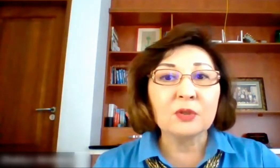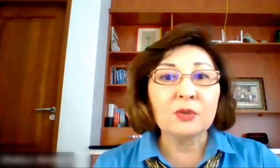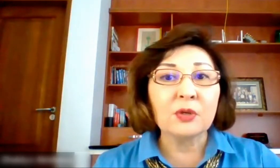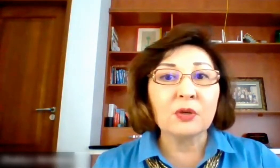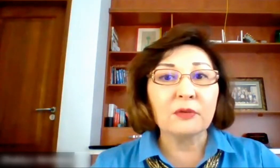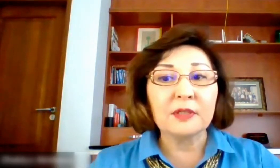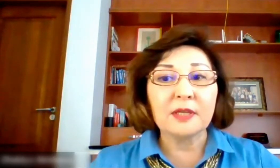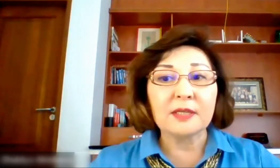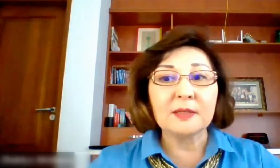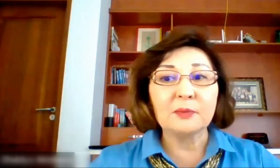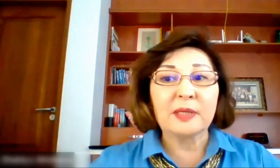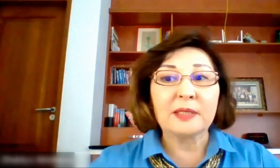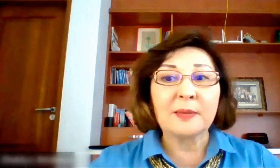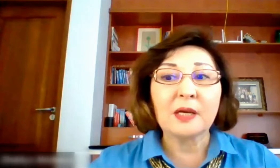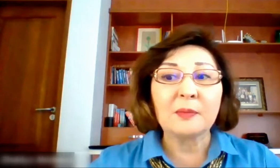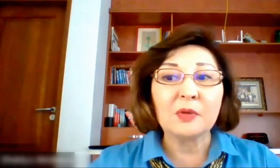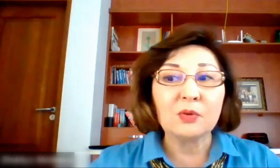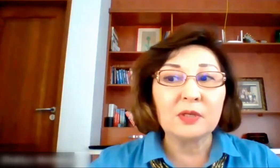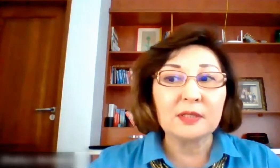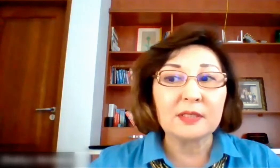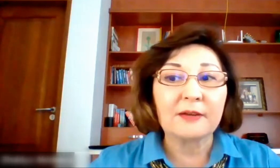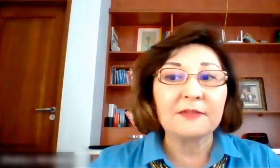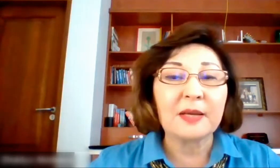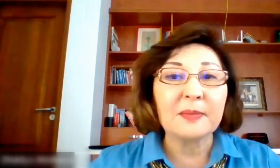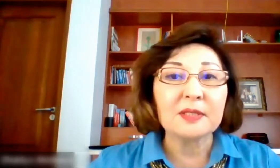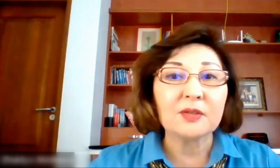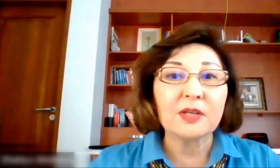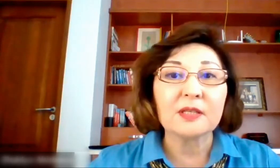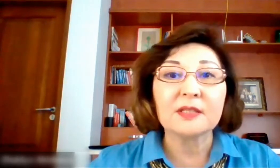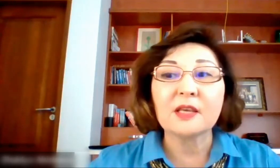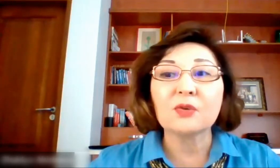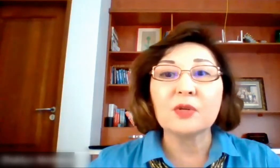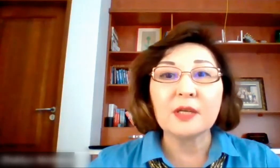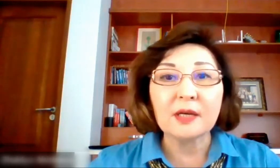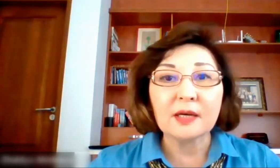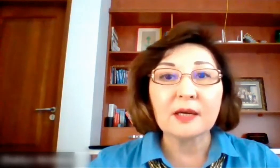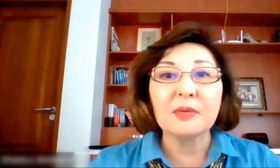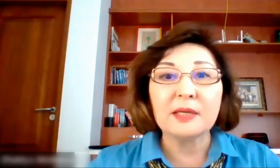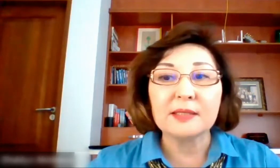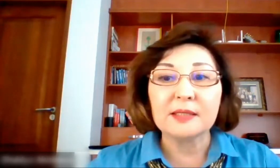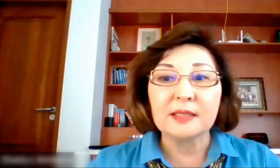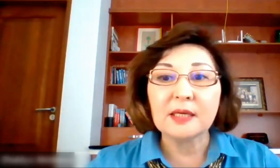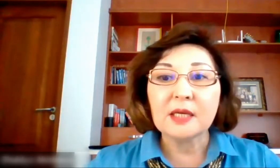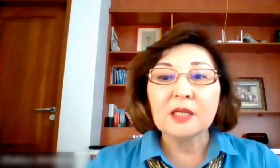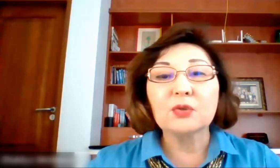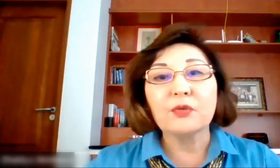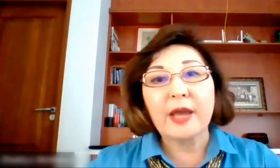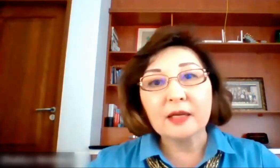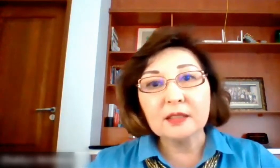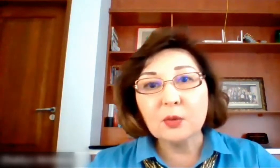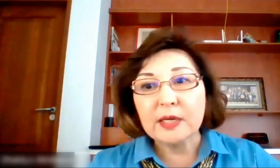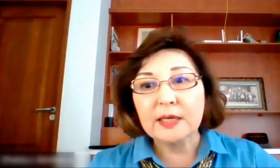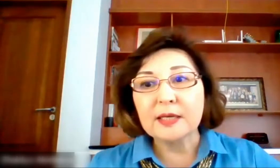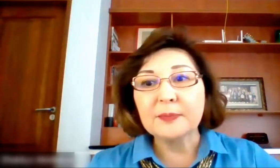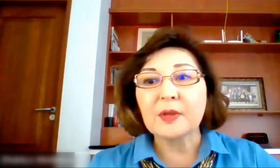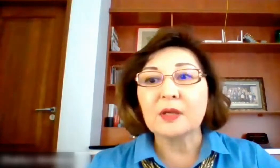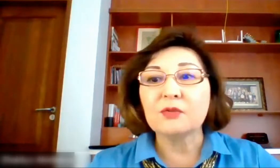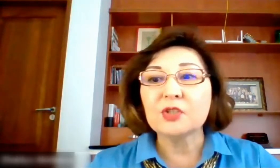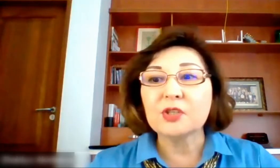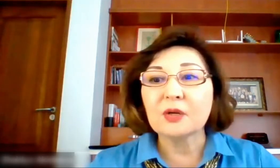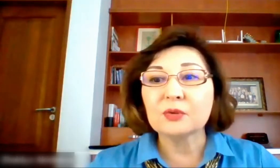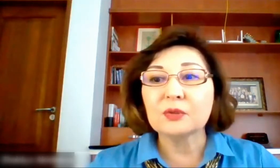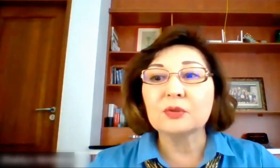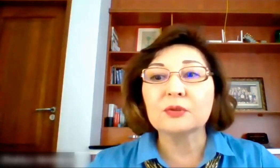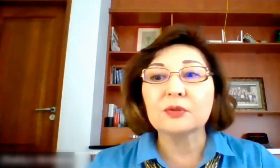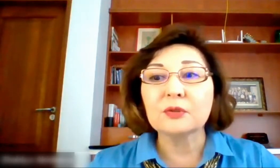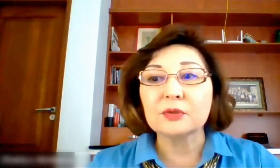Now, during COVID-19 pandemic, communities have demonstrated their unique ability to react quickly and reach